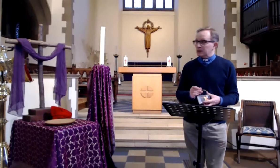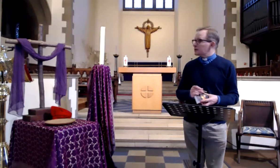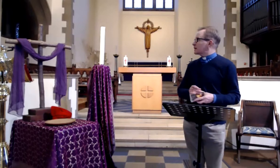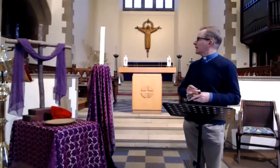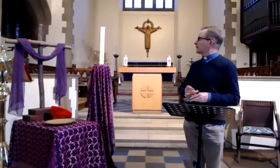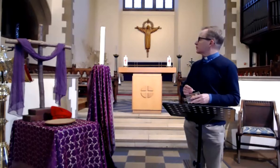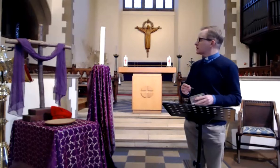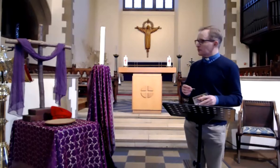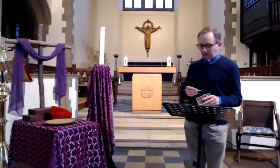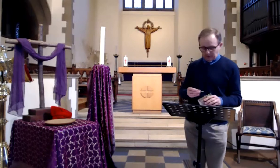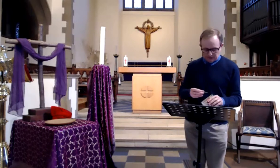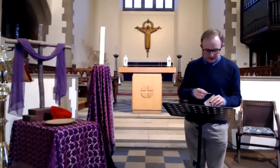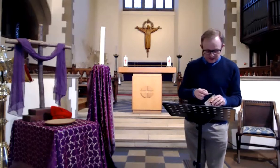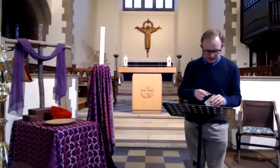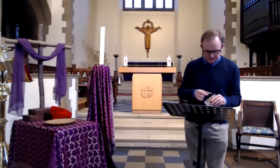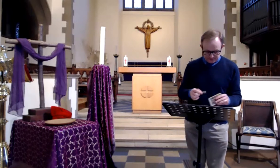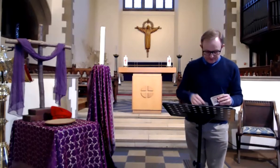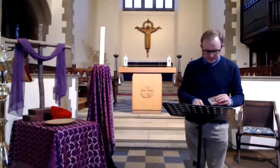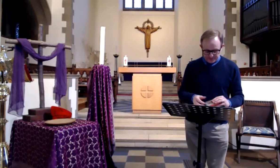this candle, which is very, very high.